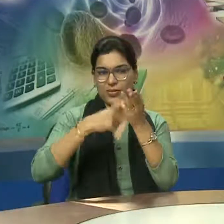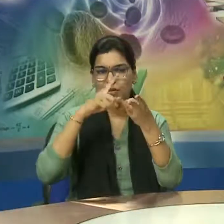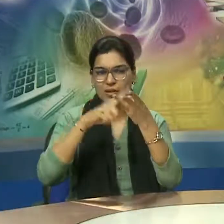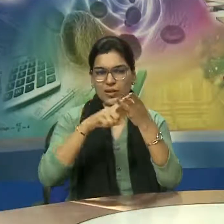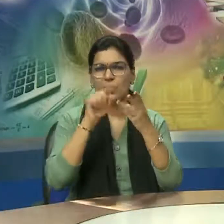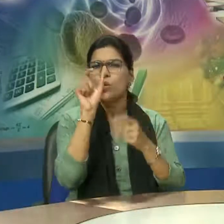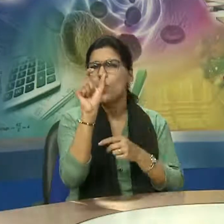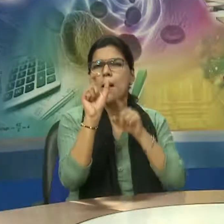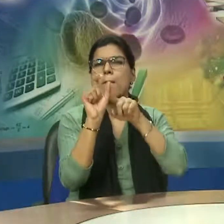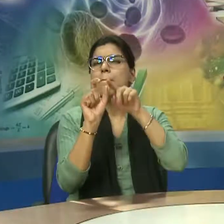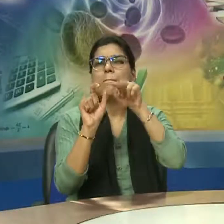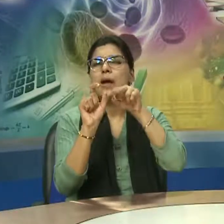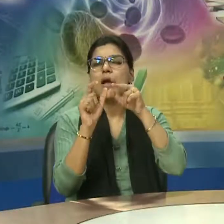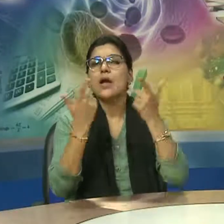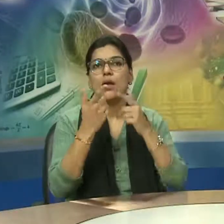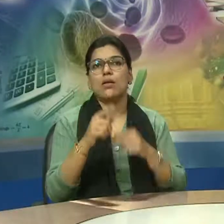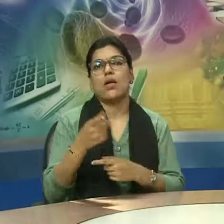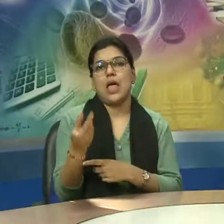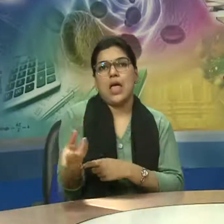And the main words are